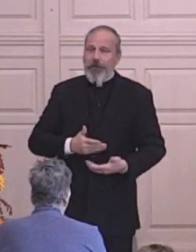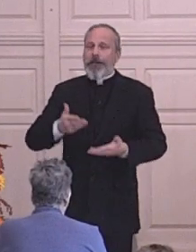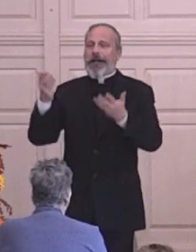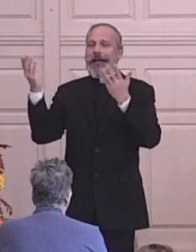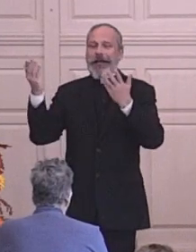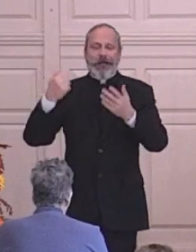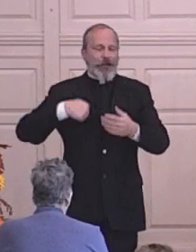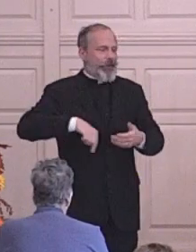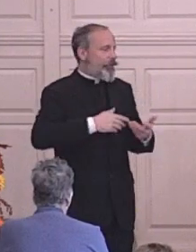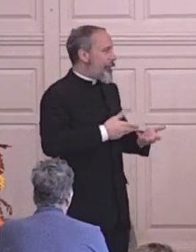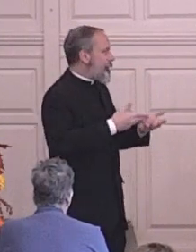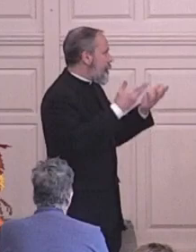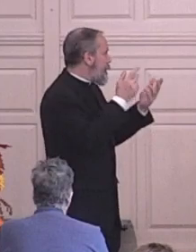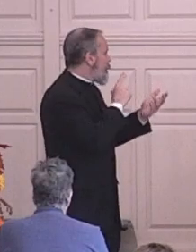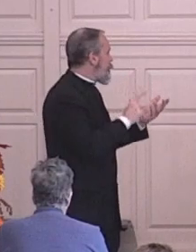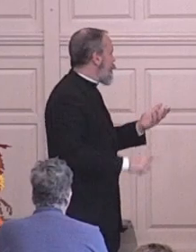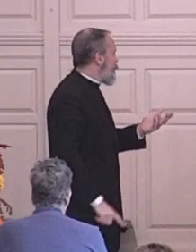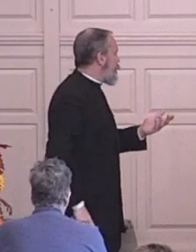Lift up your hearts.